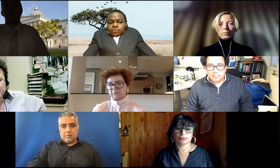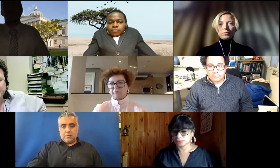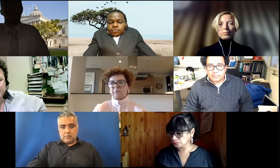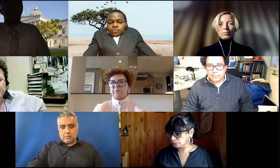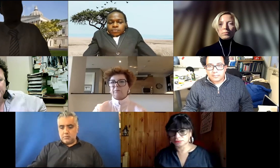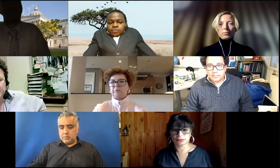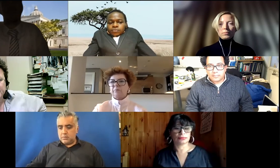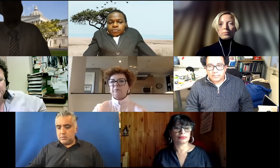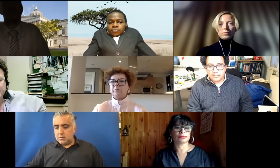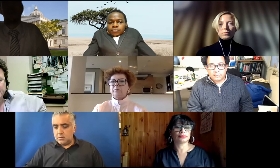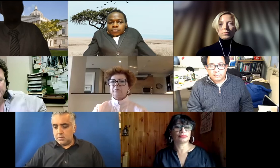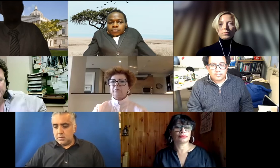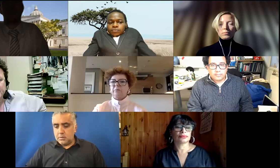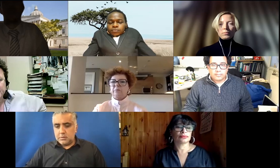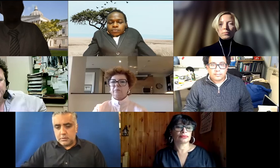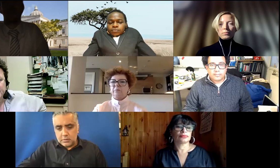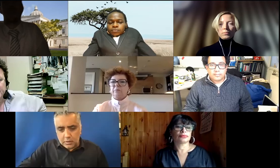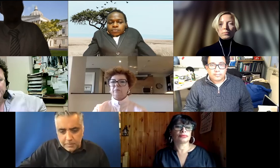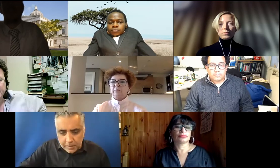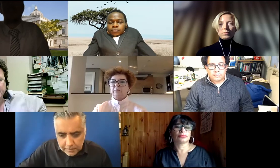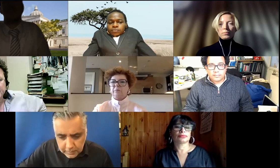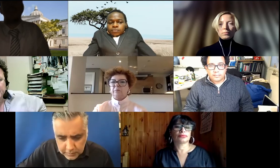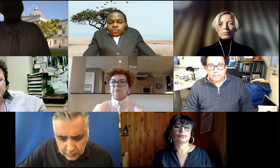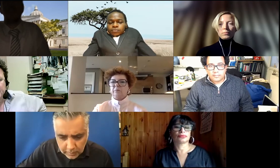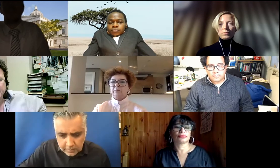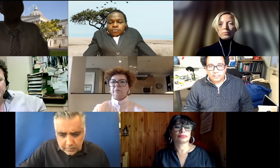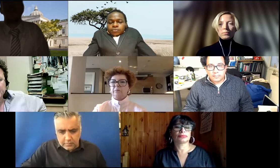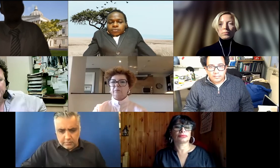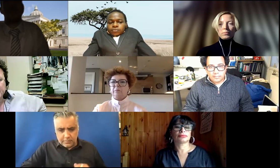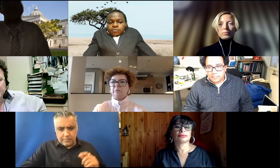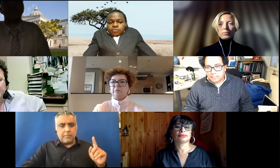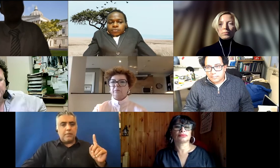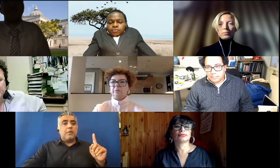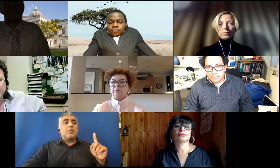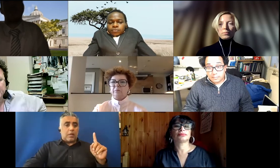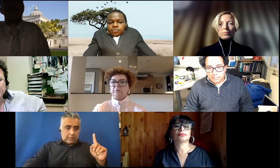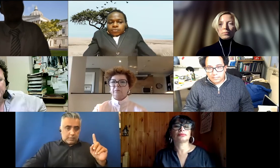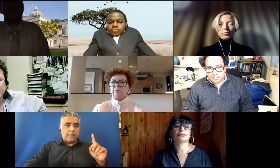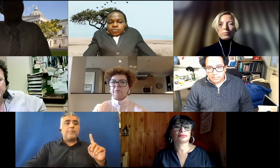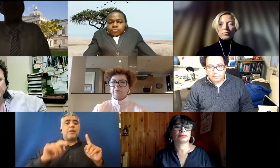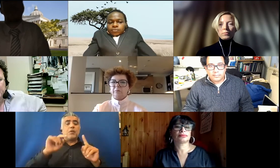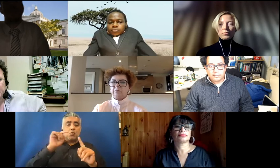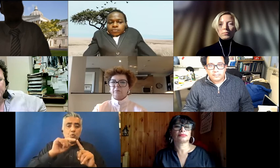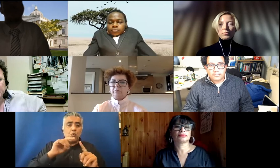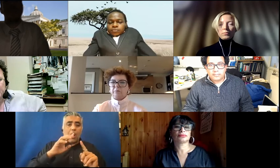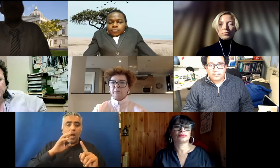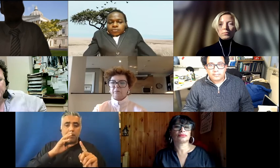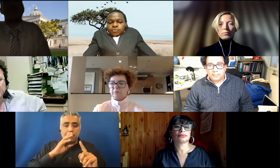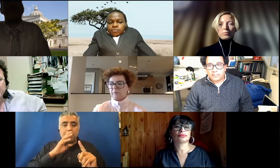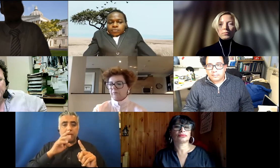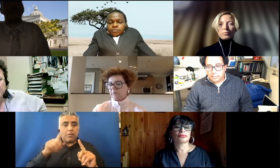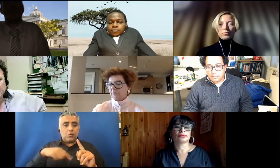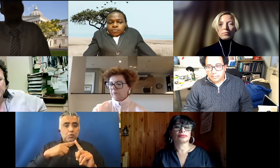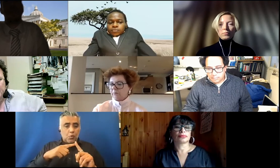Yeah, absolutely. That's very interesting. And so you talked a little bit about